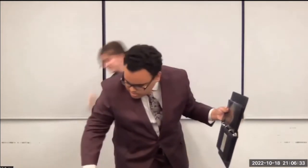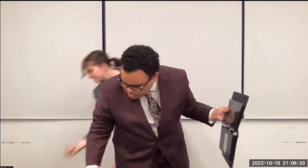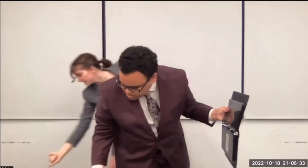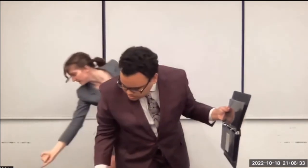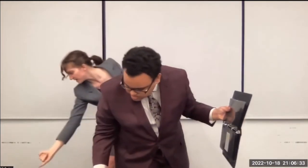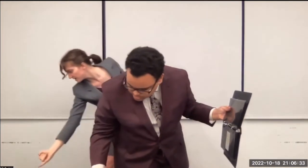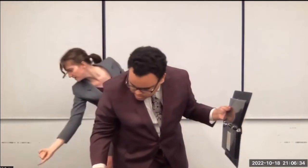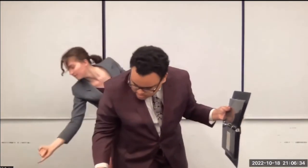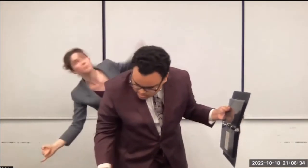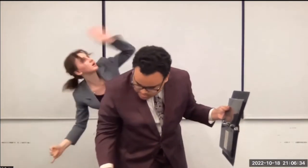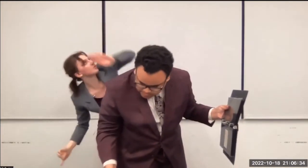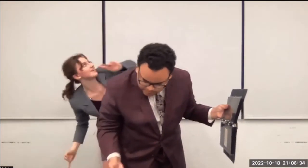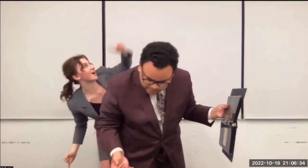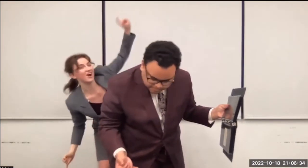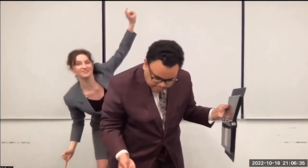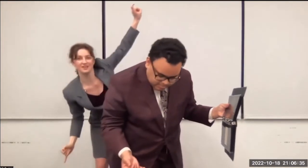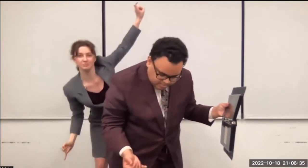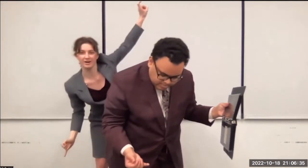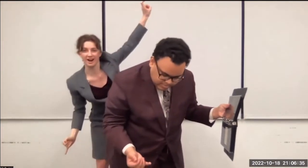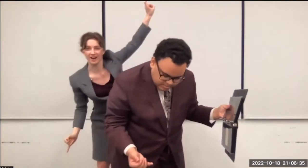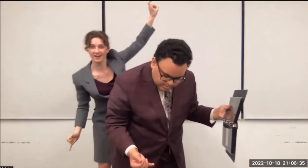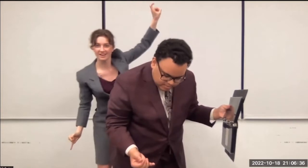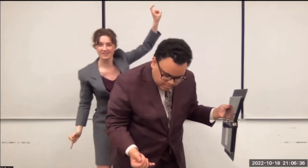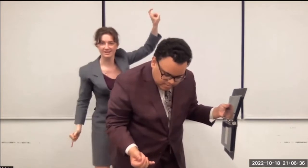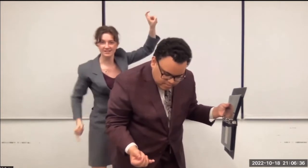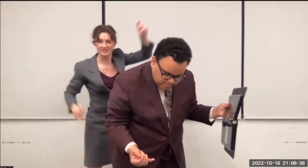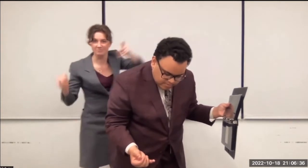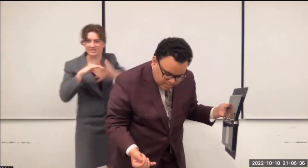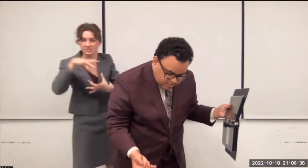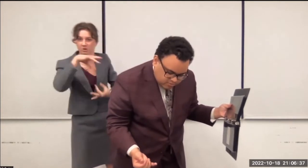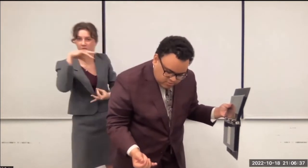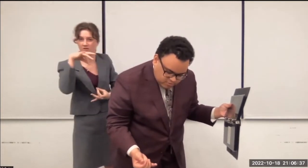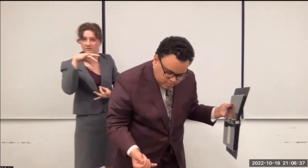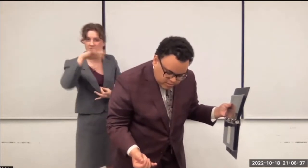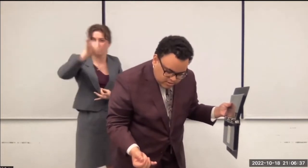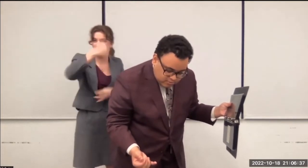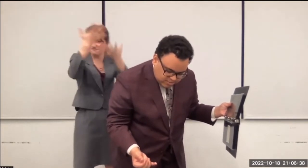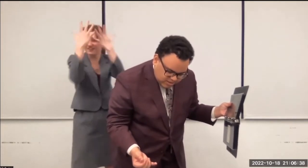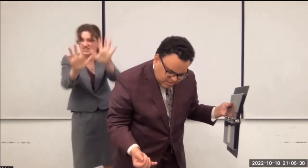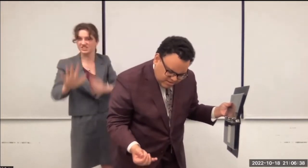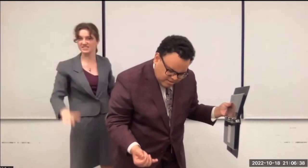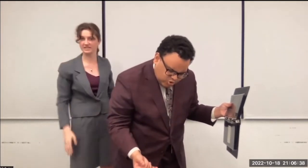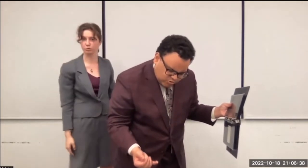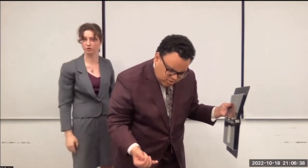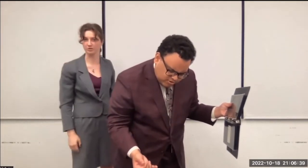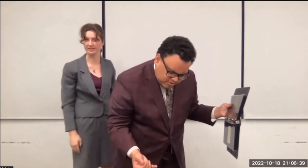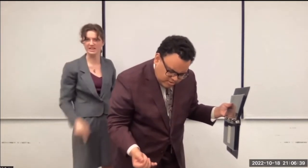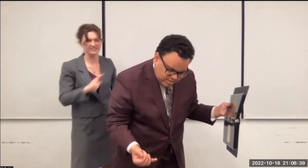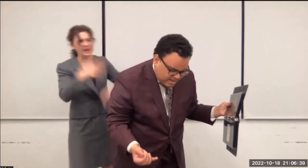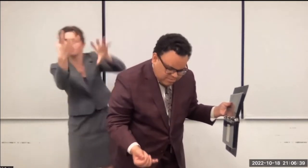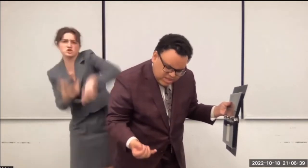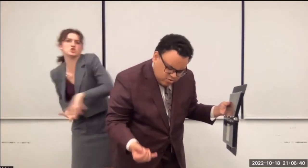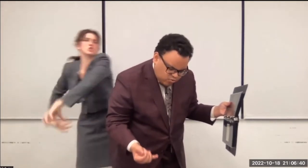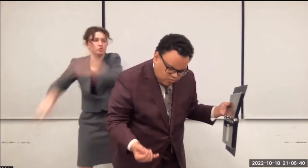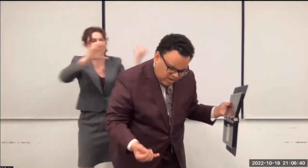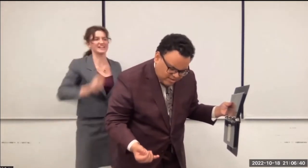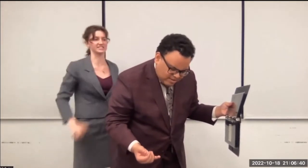sea, murmuring a heartfelt prayer. My soul, when I finish this next portrait, let it be you who wrecks the